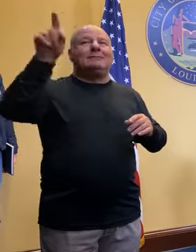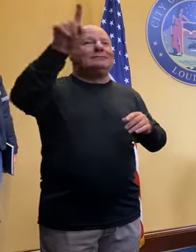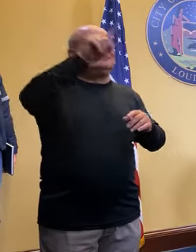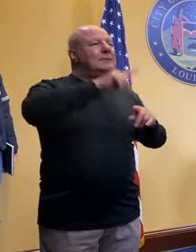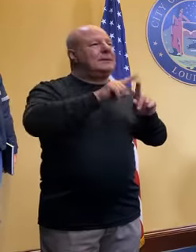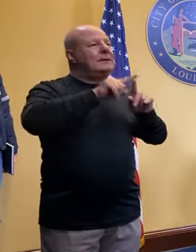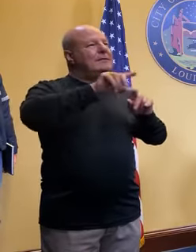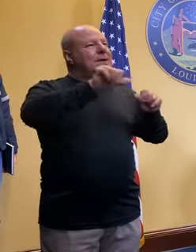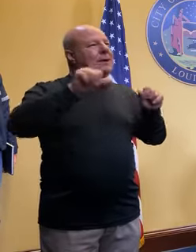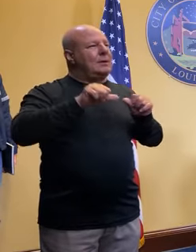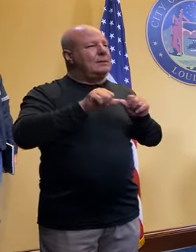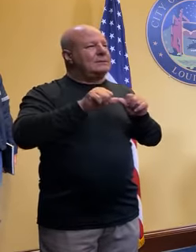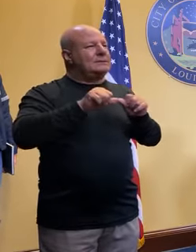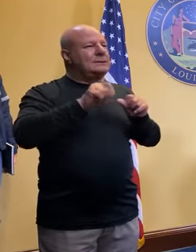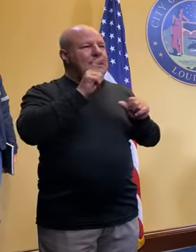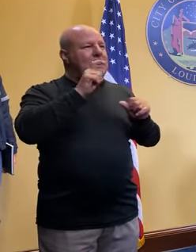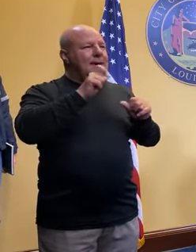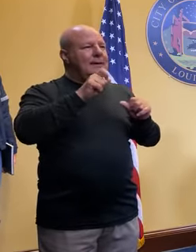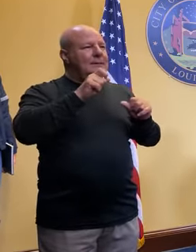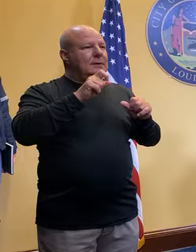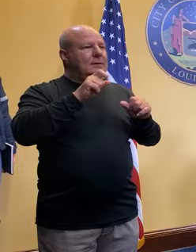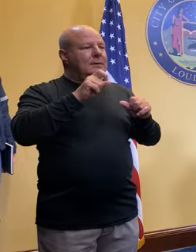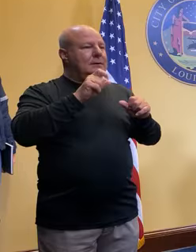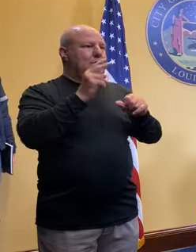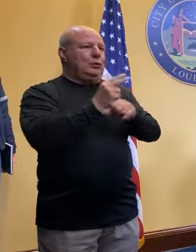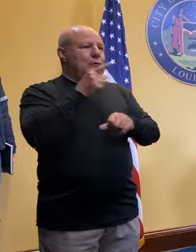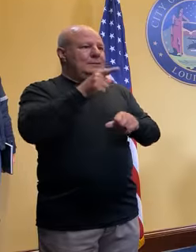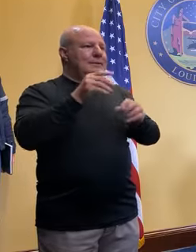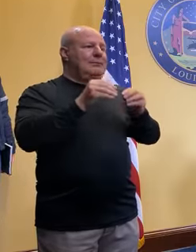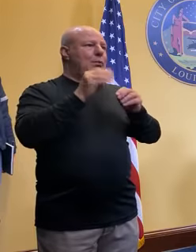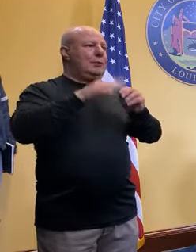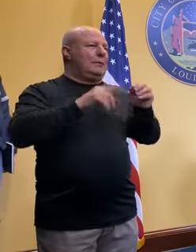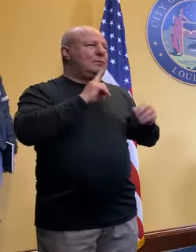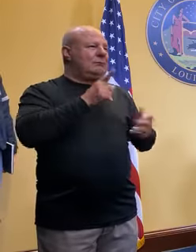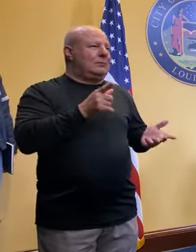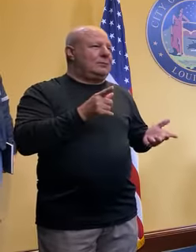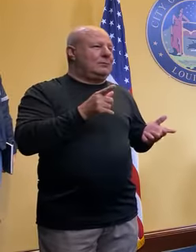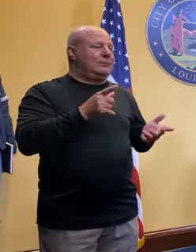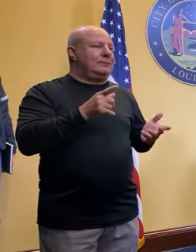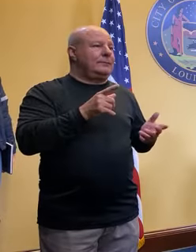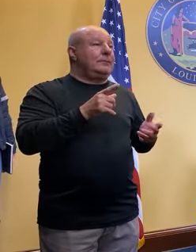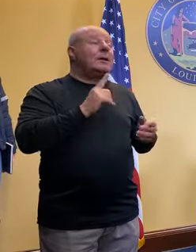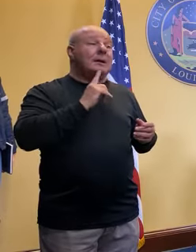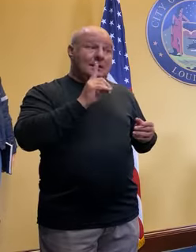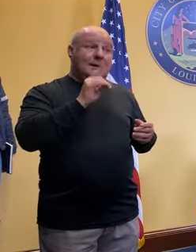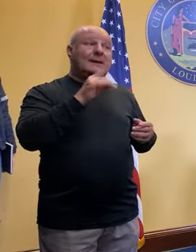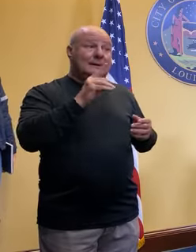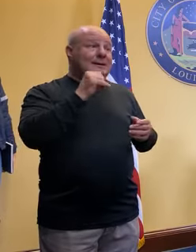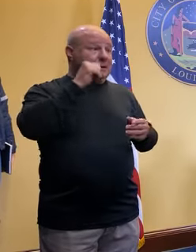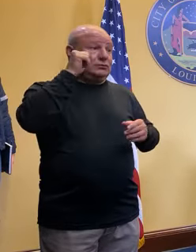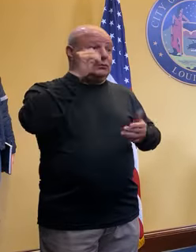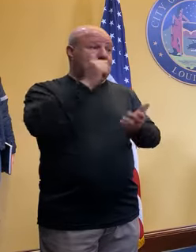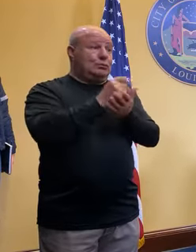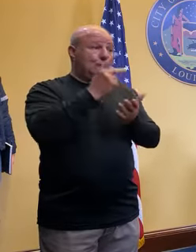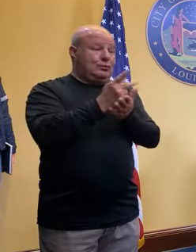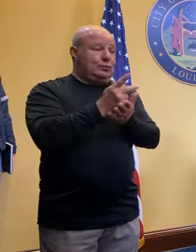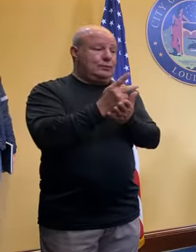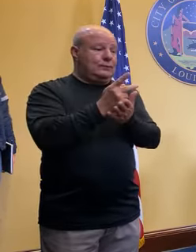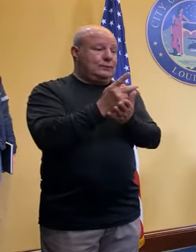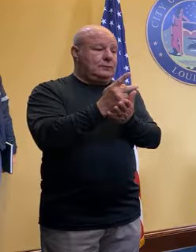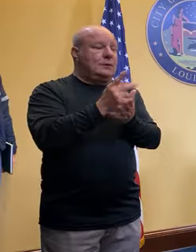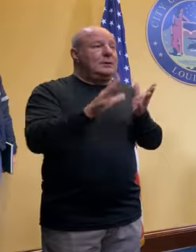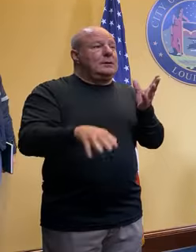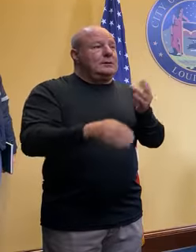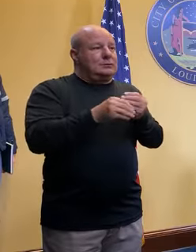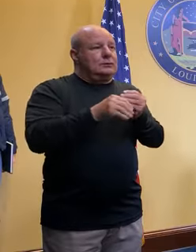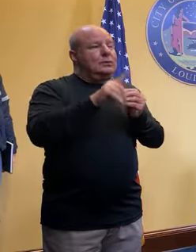city and, not having to tax them more than what we are. I did have to approve on yesterday an